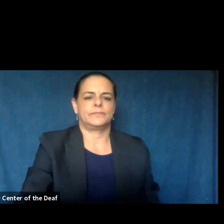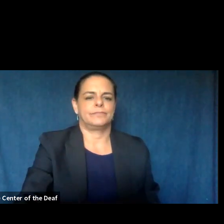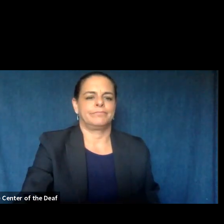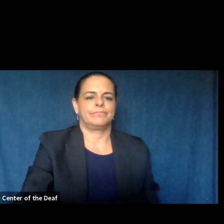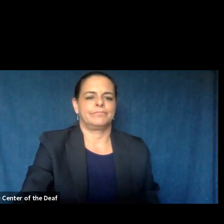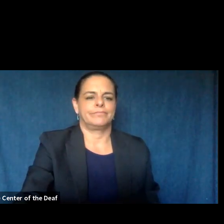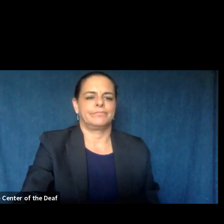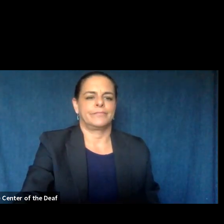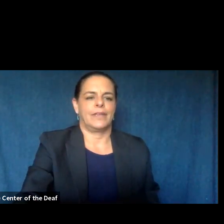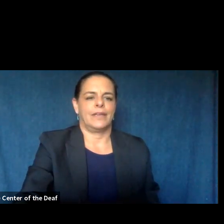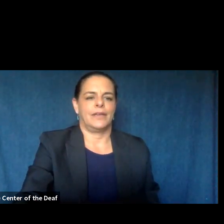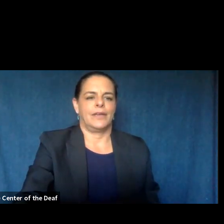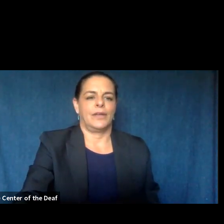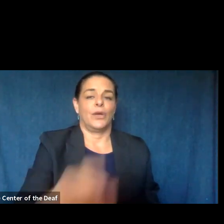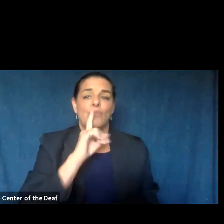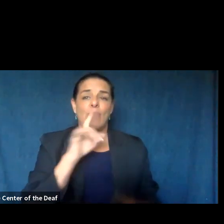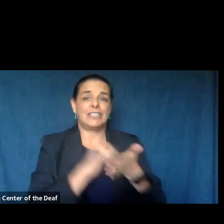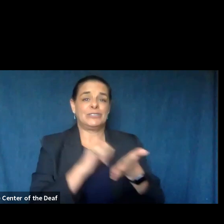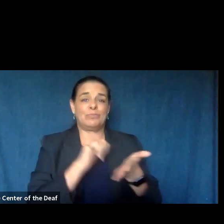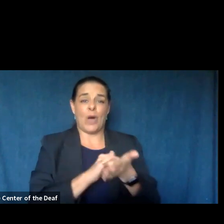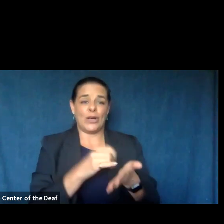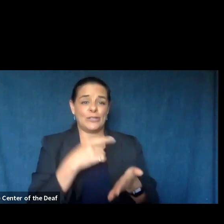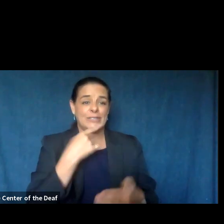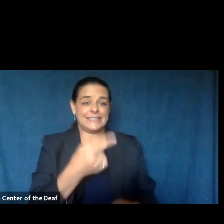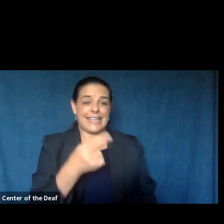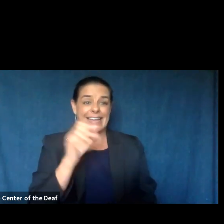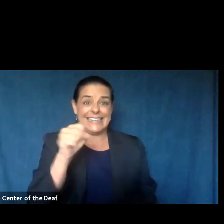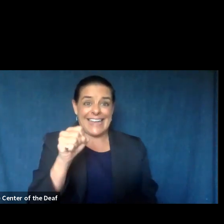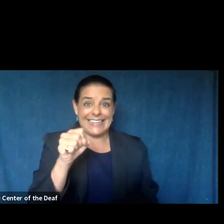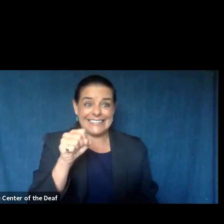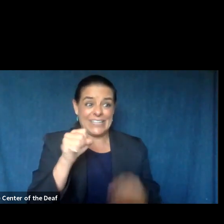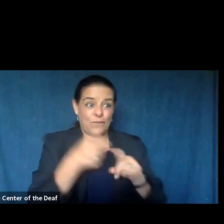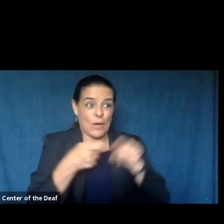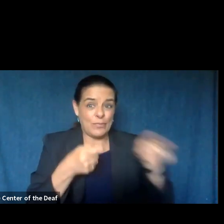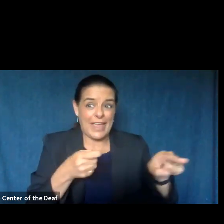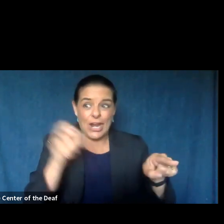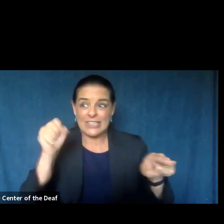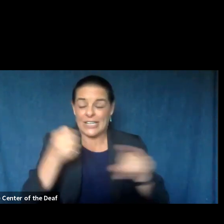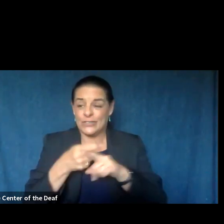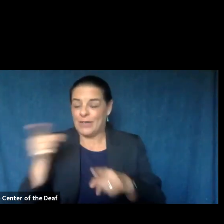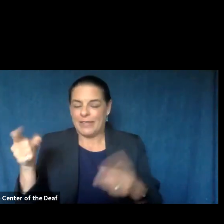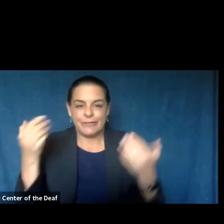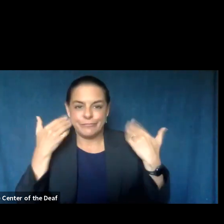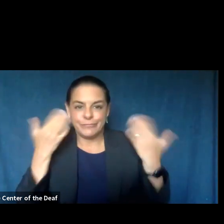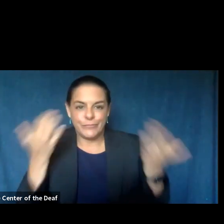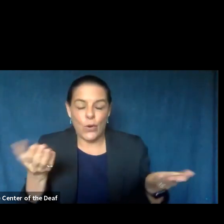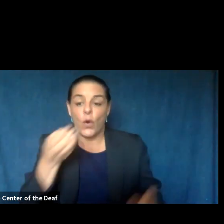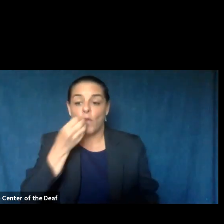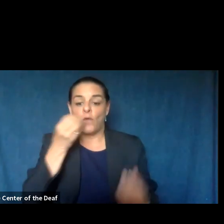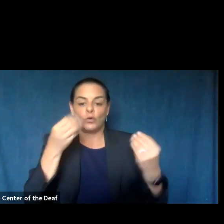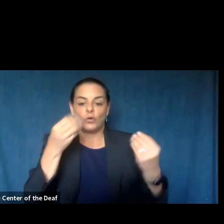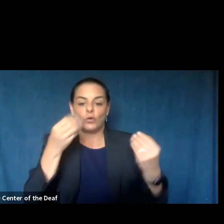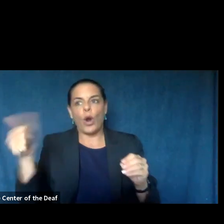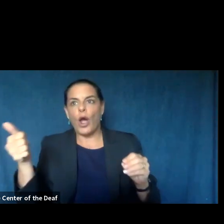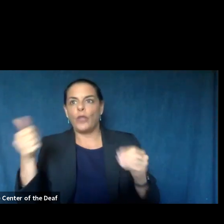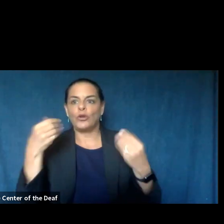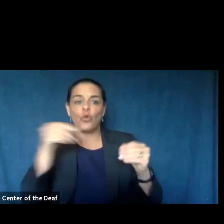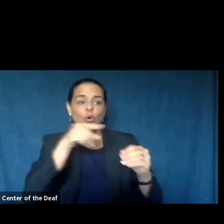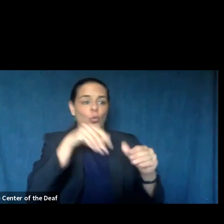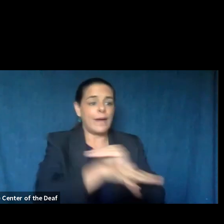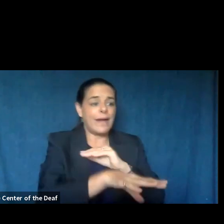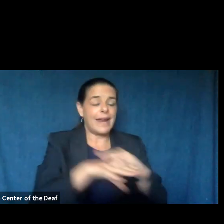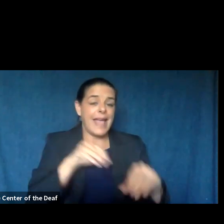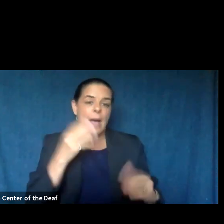really say any of that for a fact. I think that grocery stores and other stores where you're in and out, there's